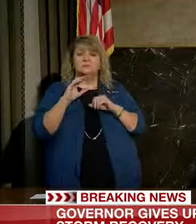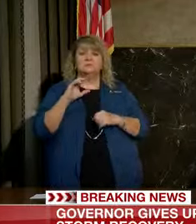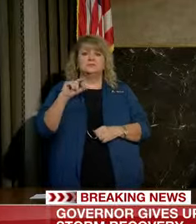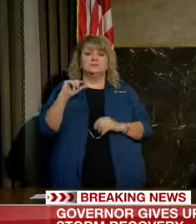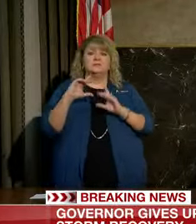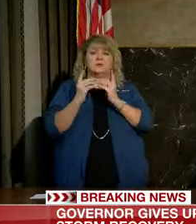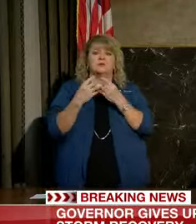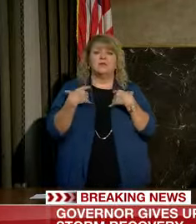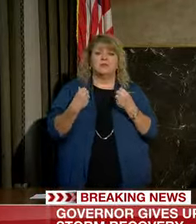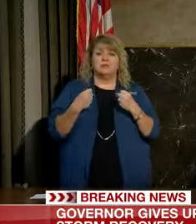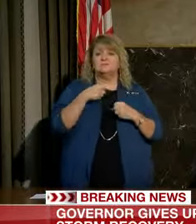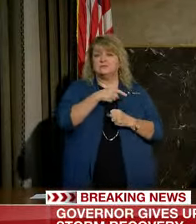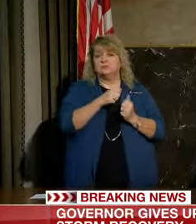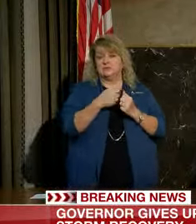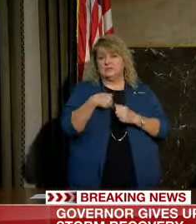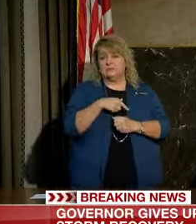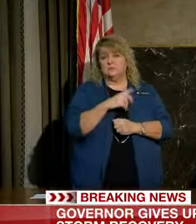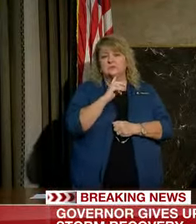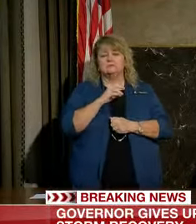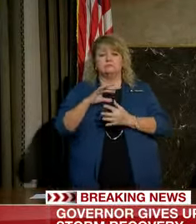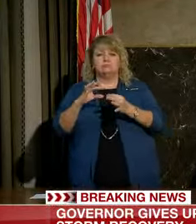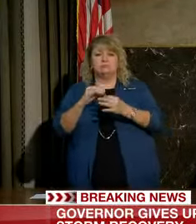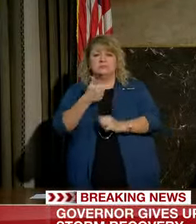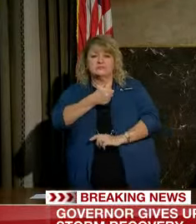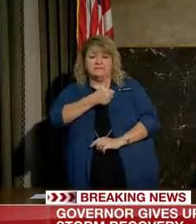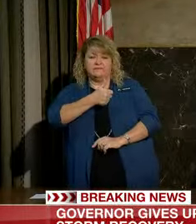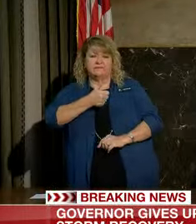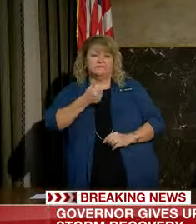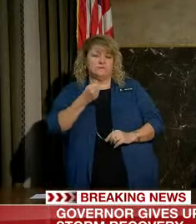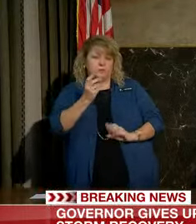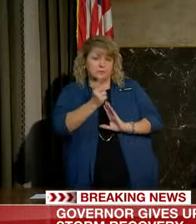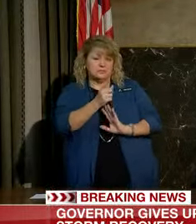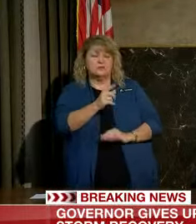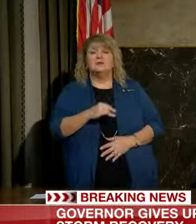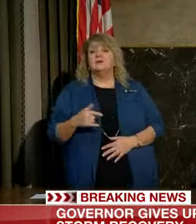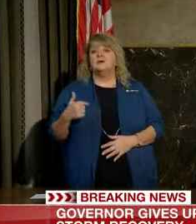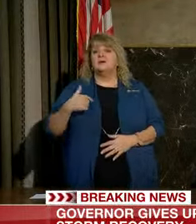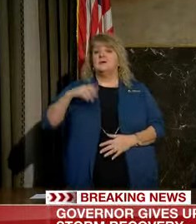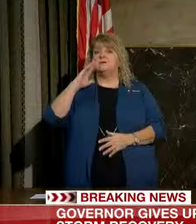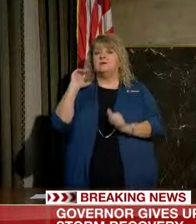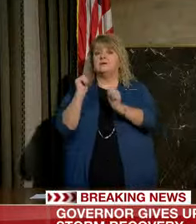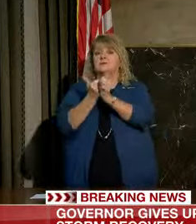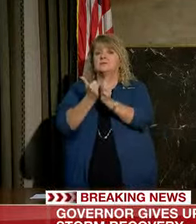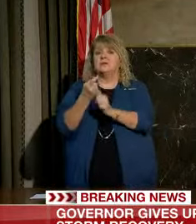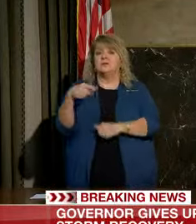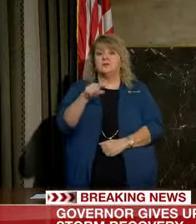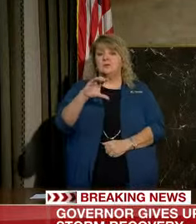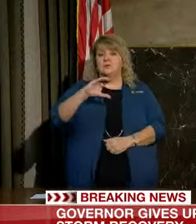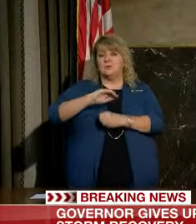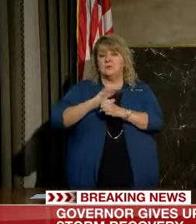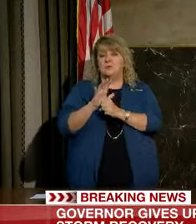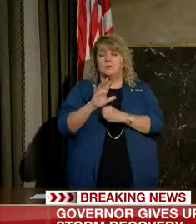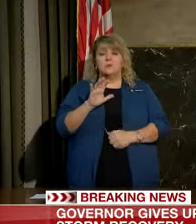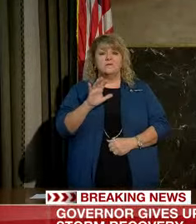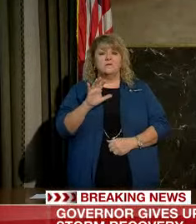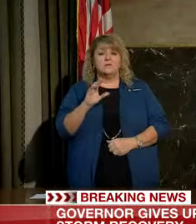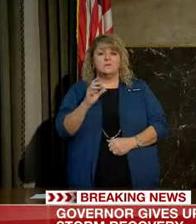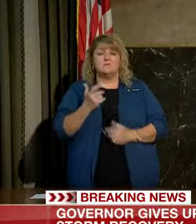He will be speaking to you in just a little bit. I'm going to give an update on COVID and the latest public health